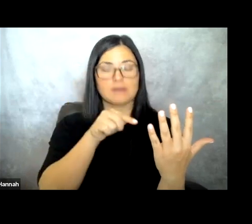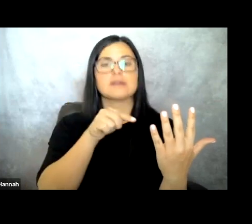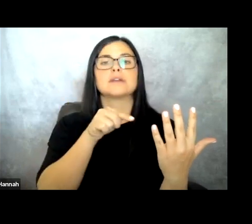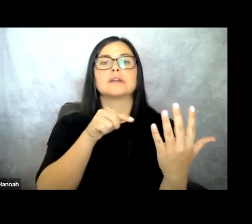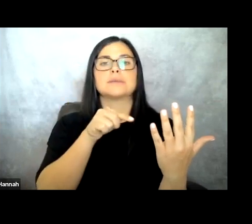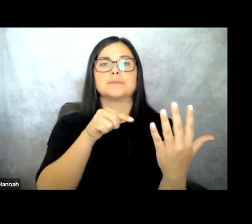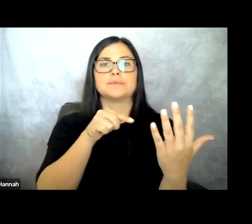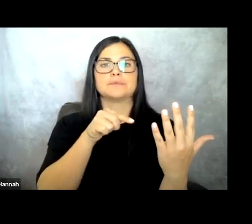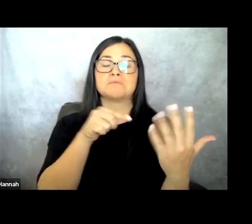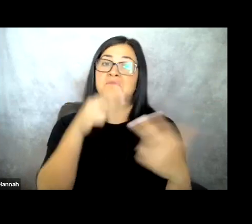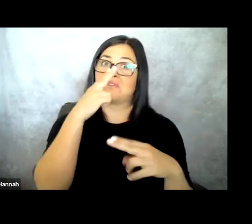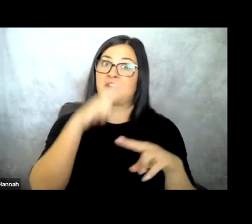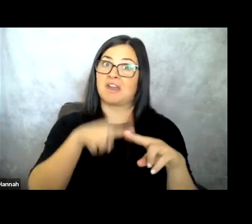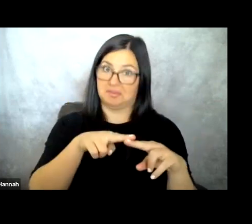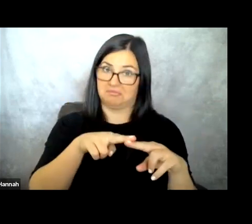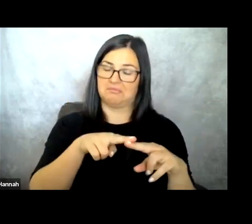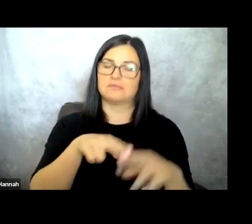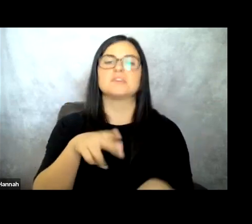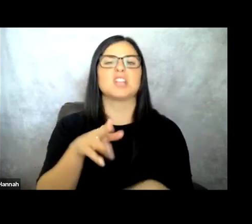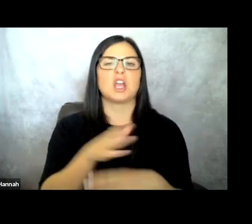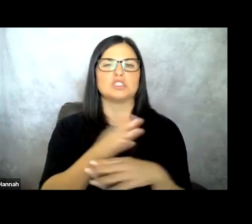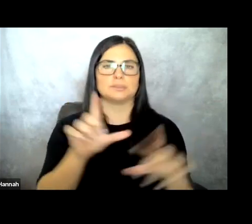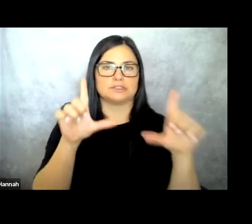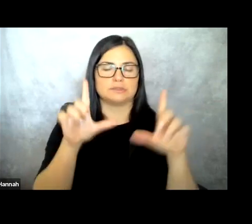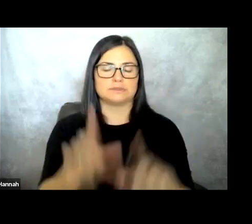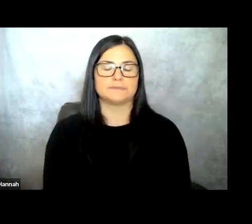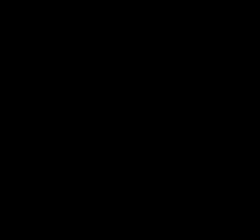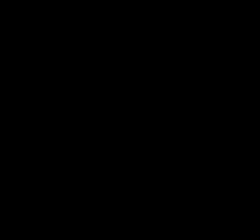that's very fun. Let me share my screen really quick.